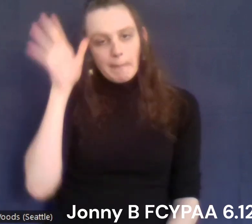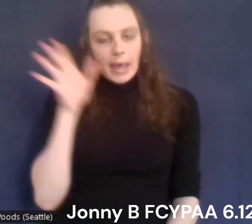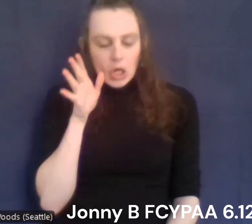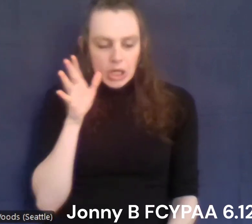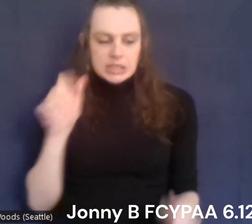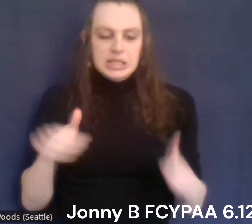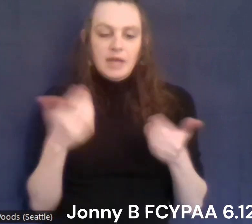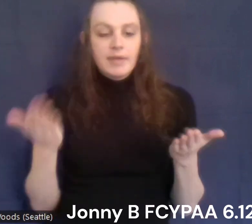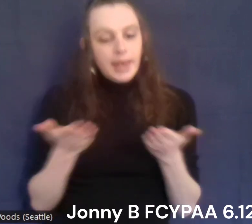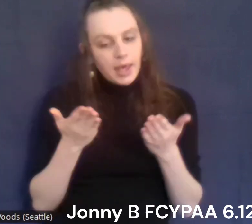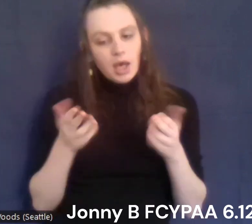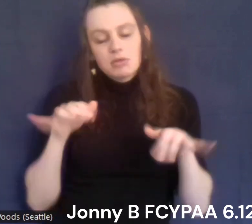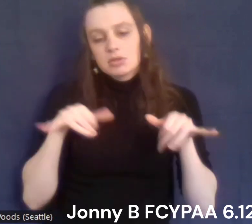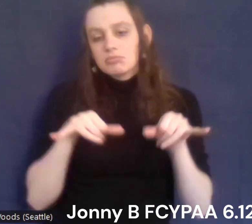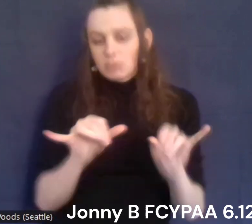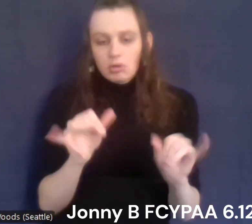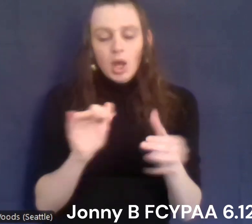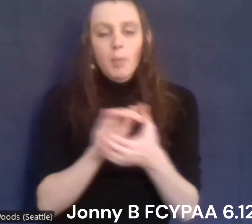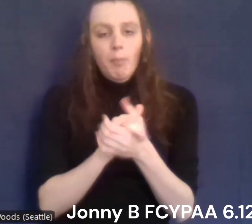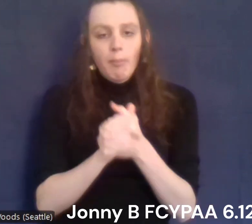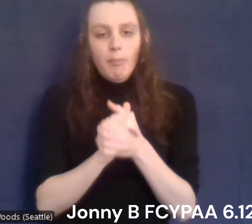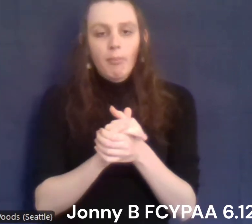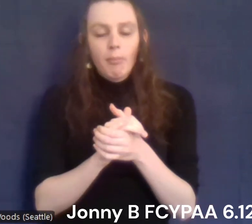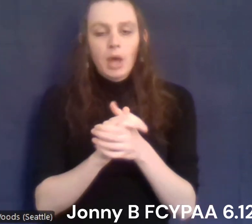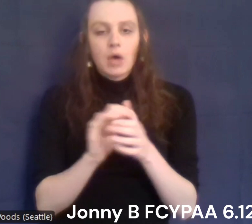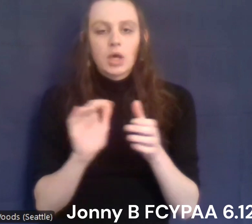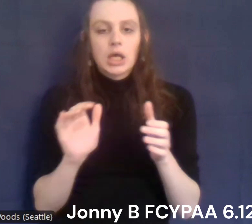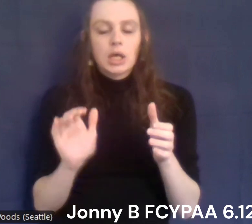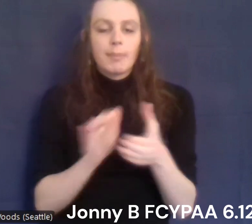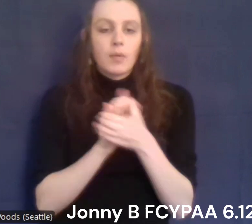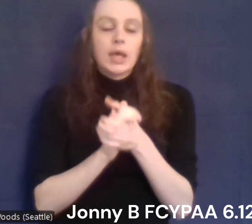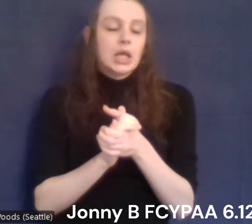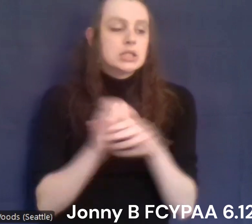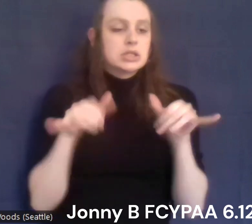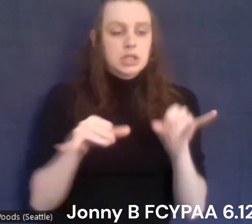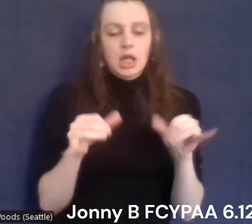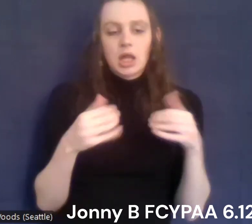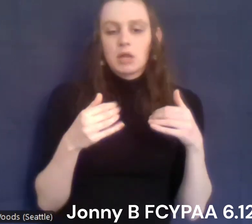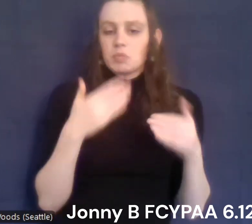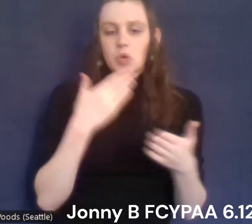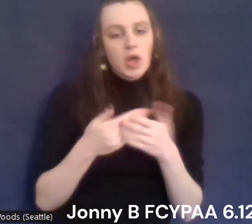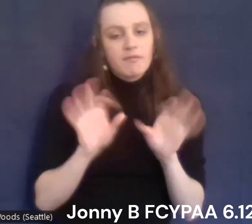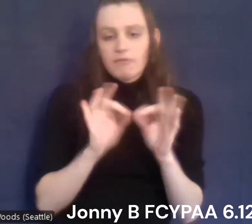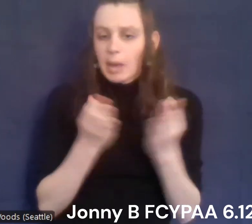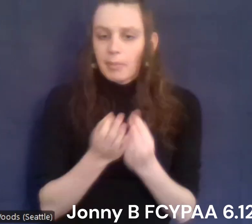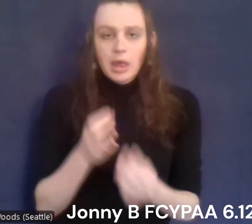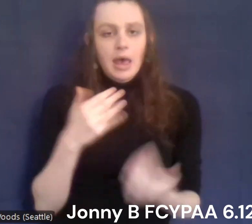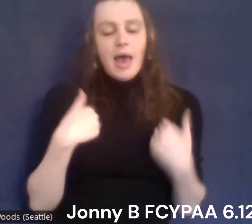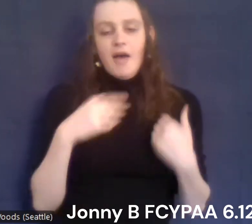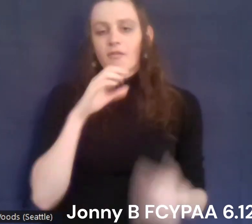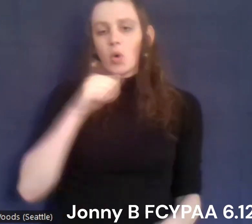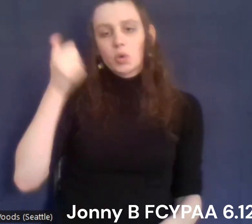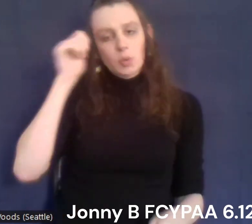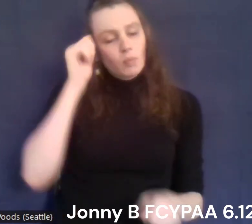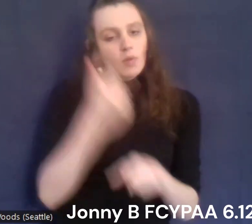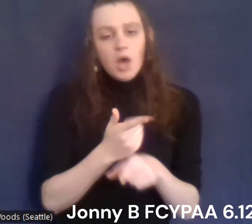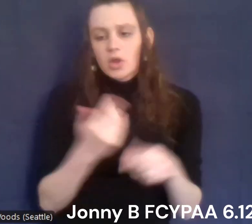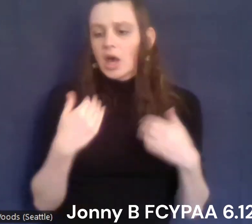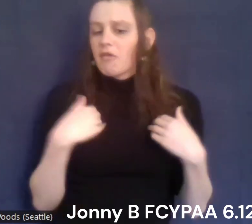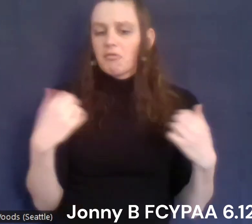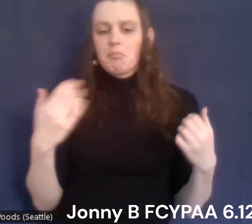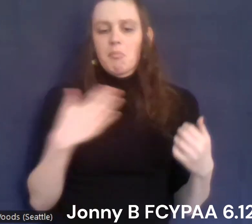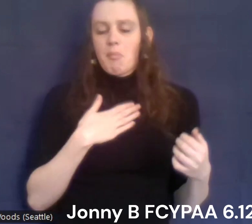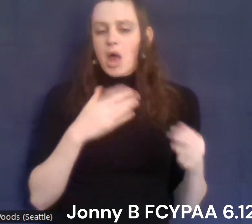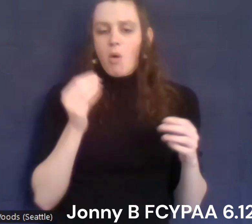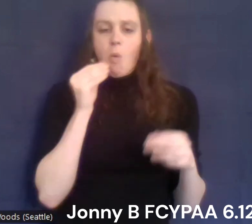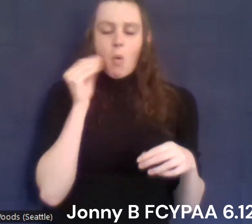family. Um, have an older brother. Yeah, just loving. I had everything I needed.